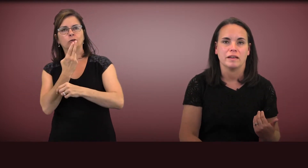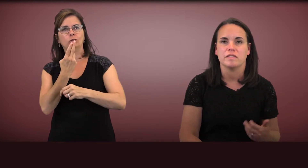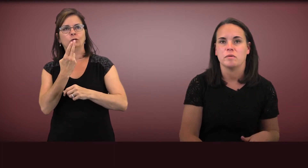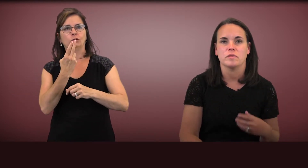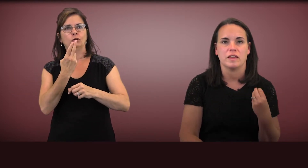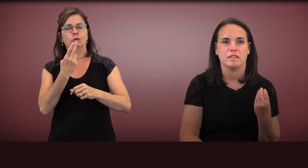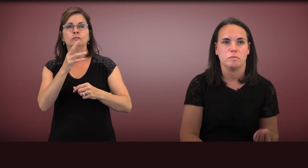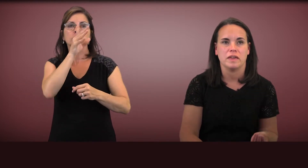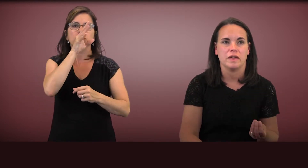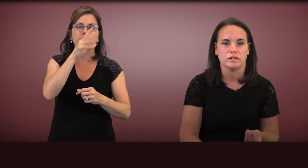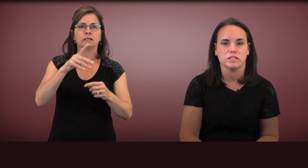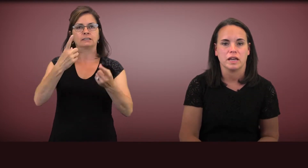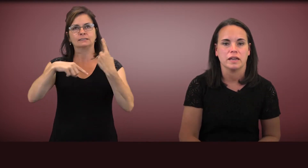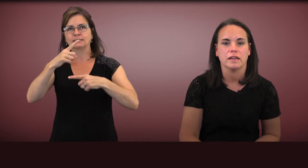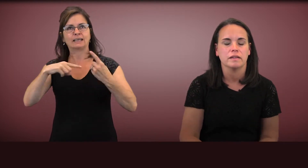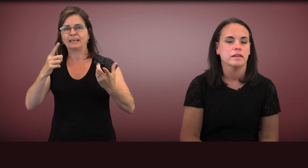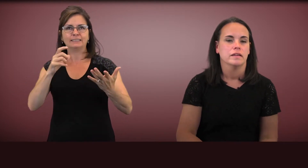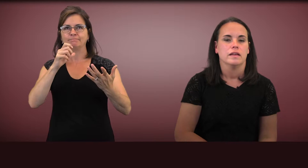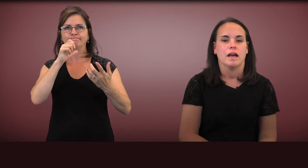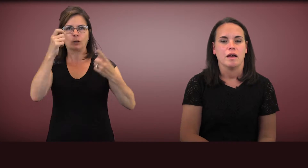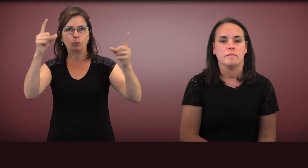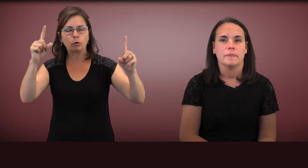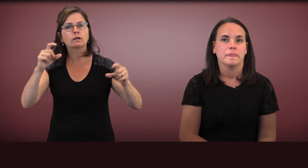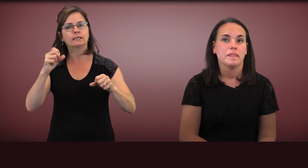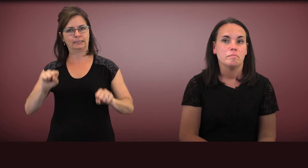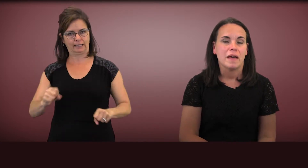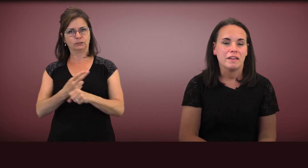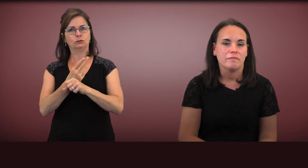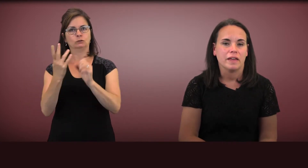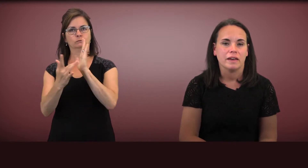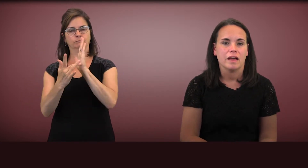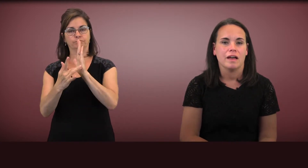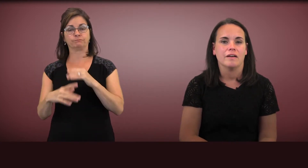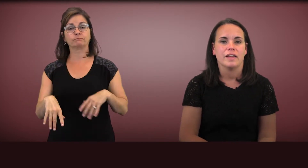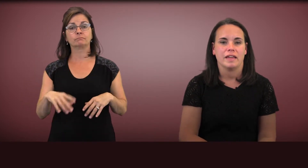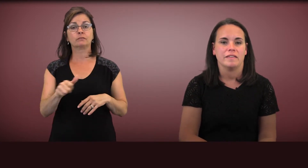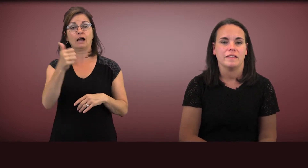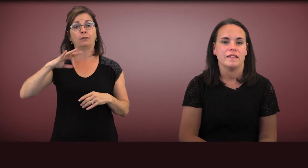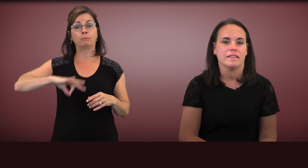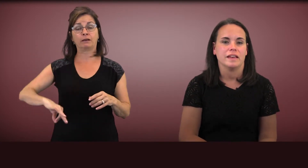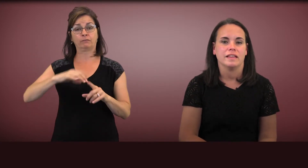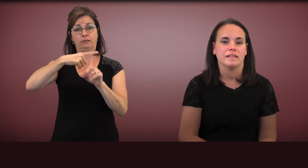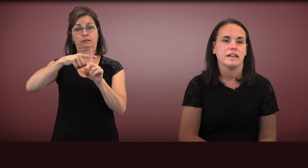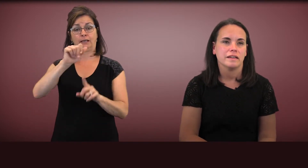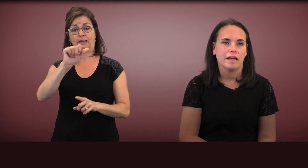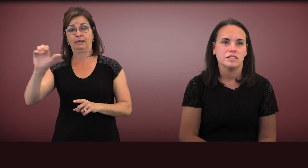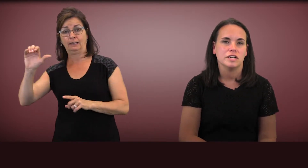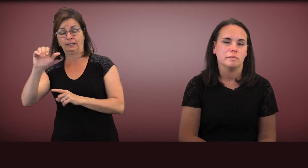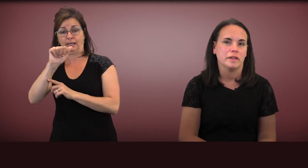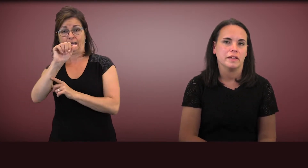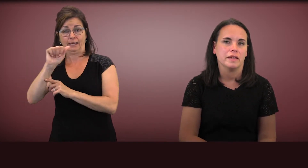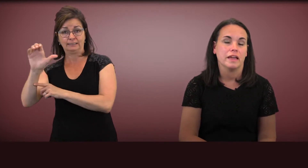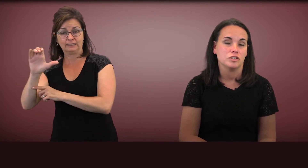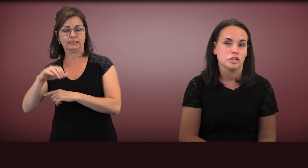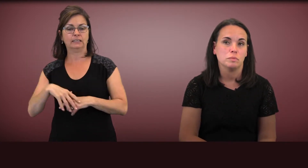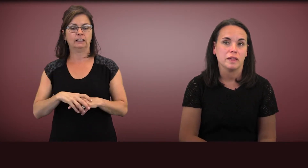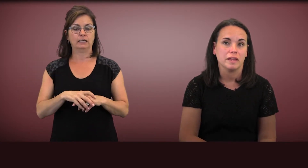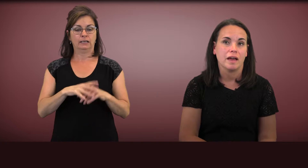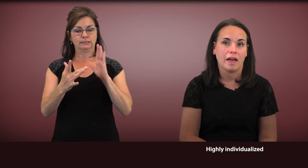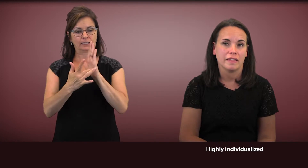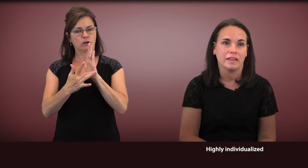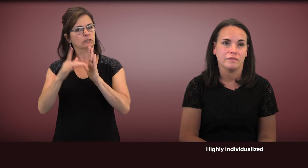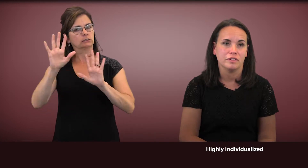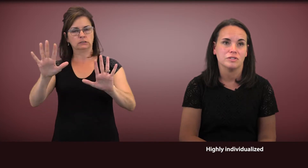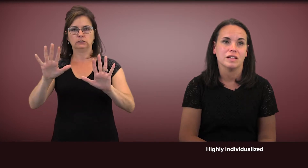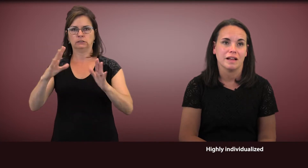traditional mechanisms like speaking or signing. The benefit of AAC is that the technology can be and should